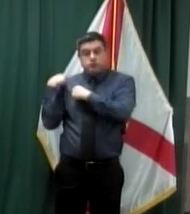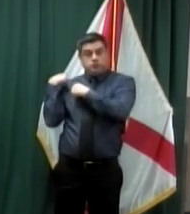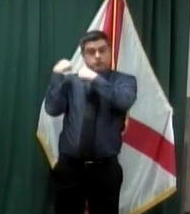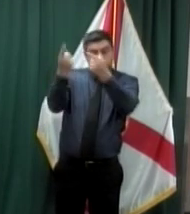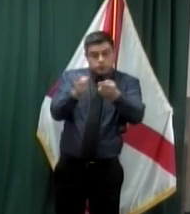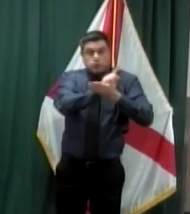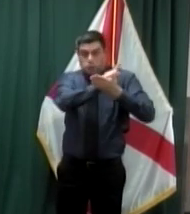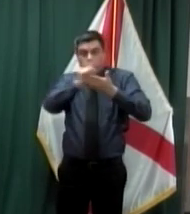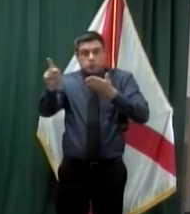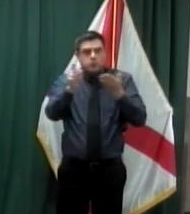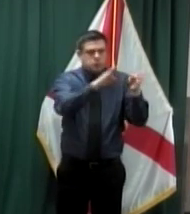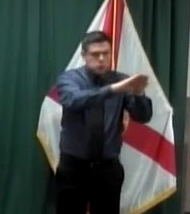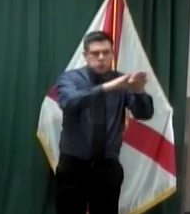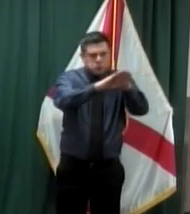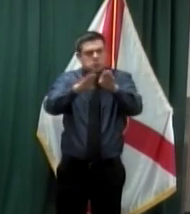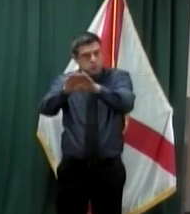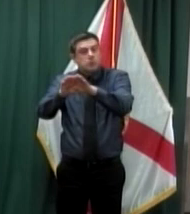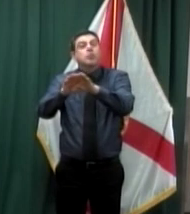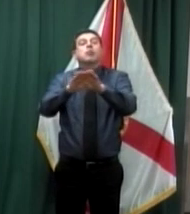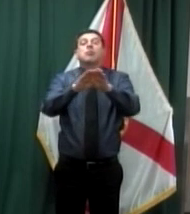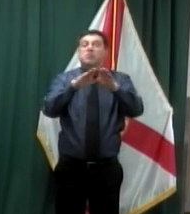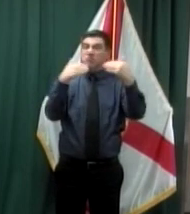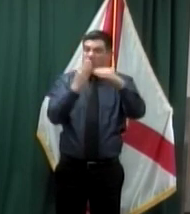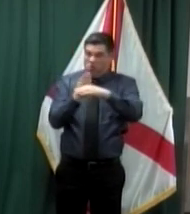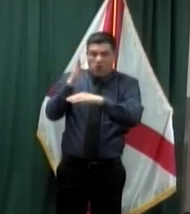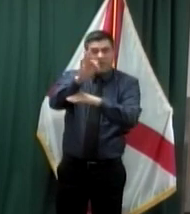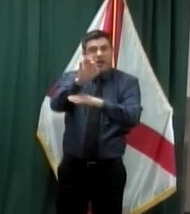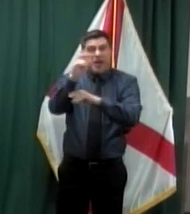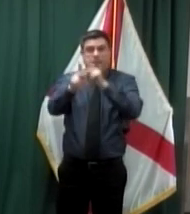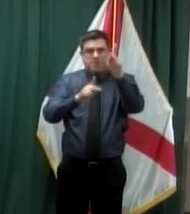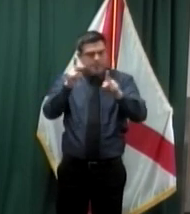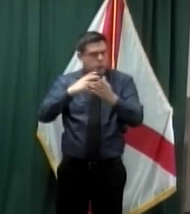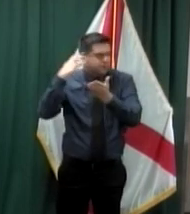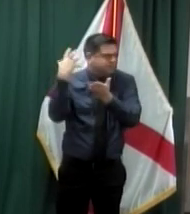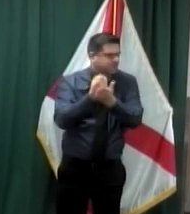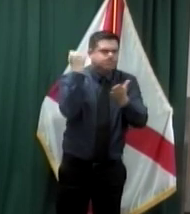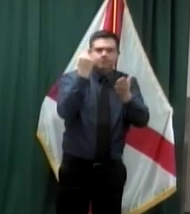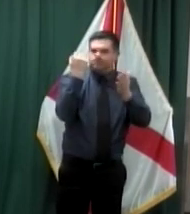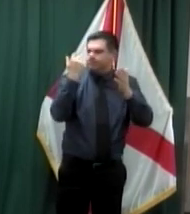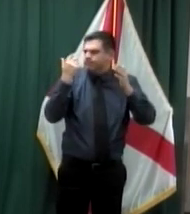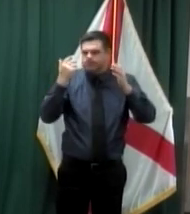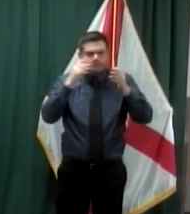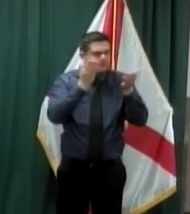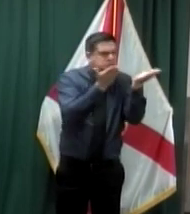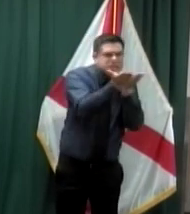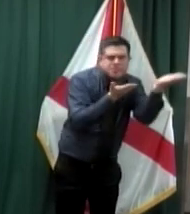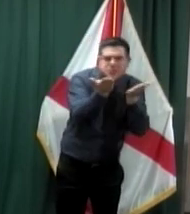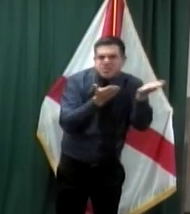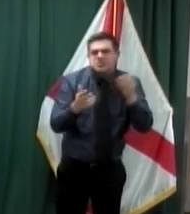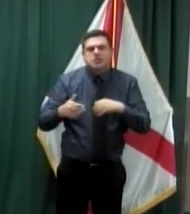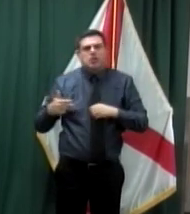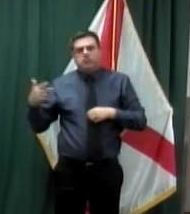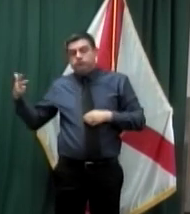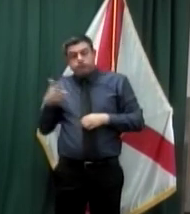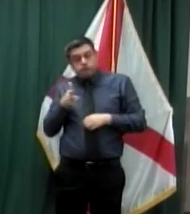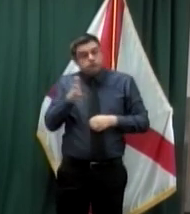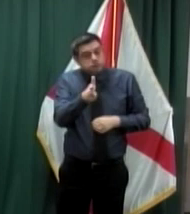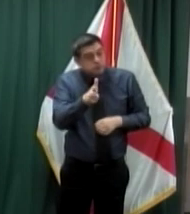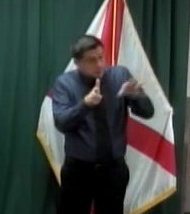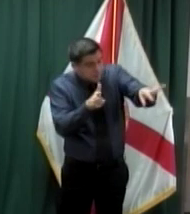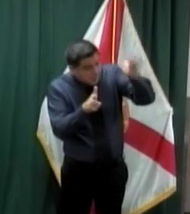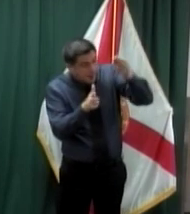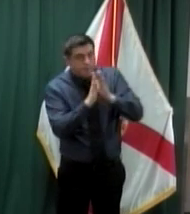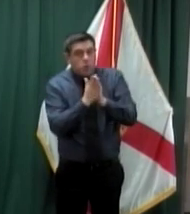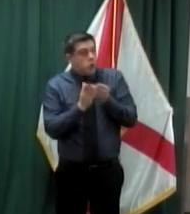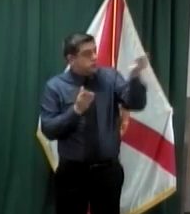more new library cards during the same time as compared to last year. We welcomed 1,200 new card holders from March 17th through